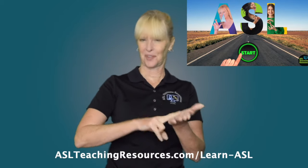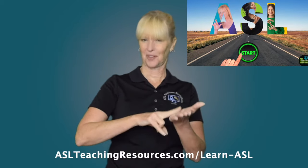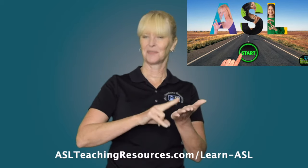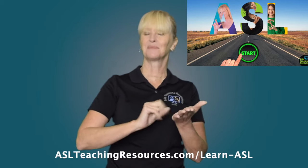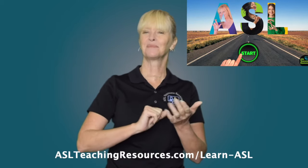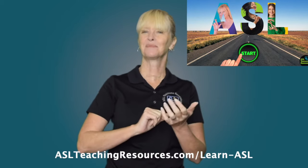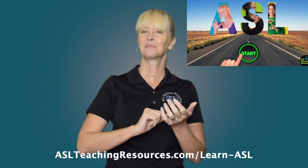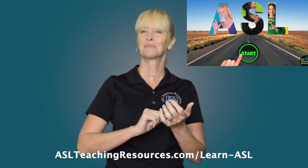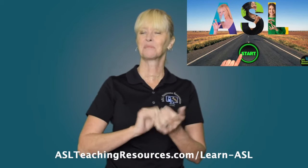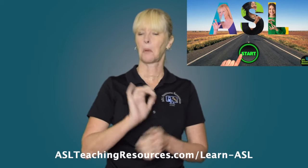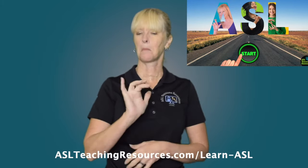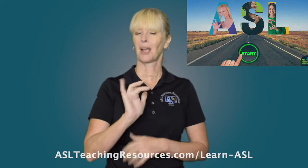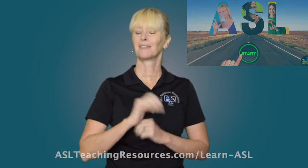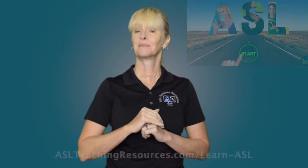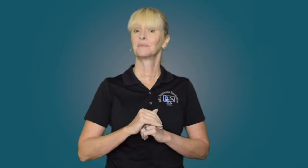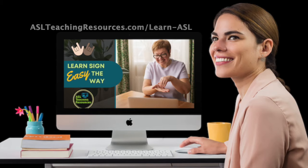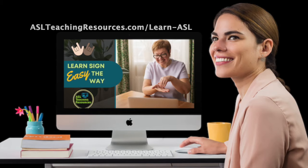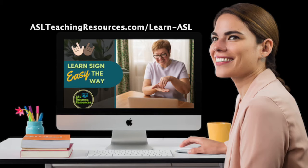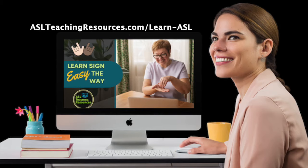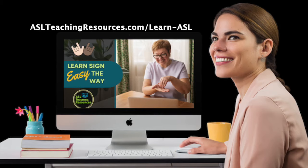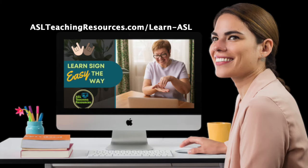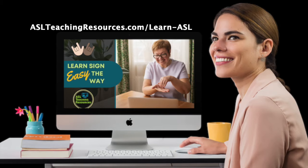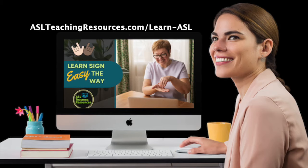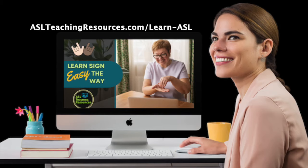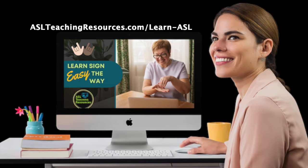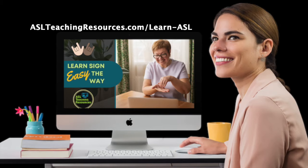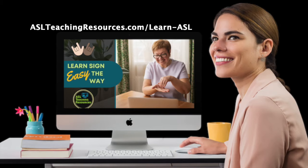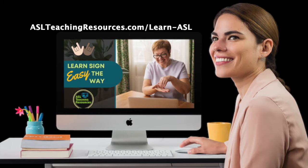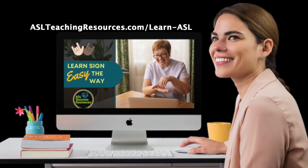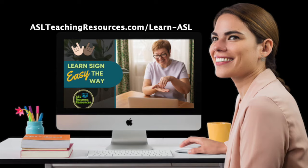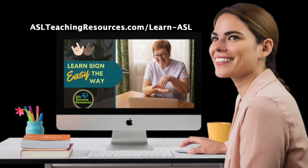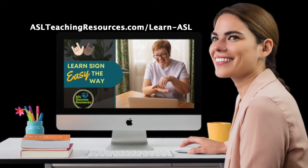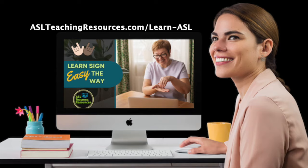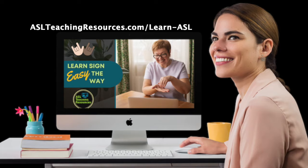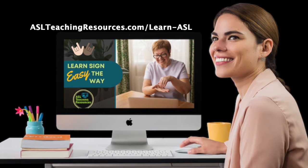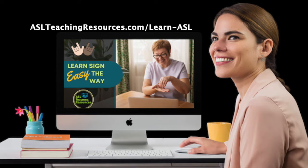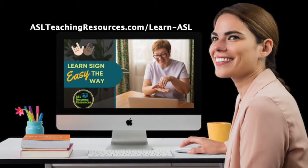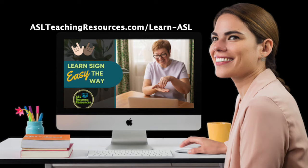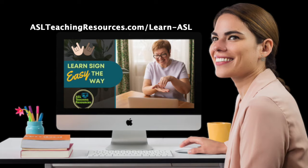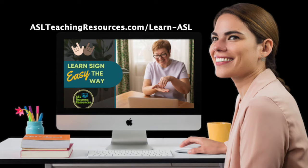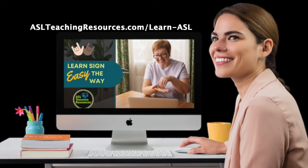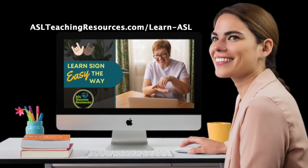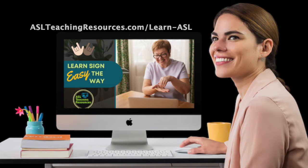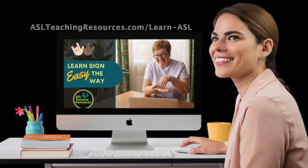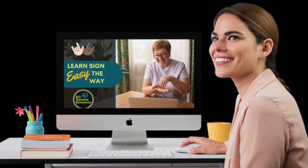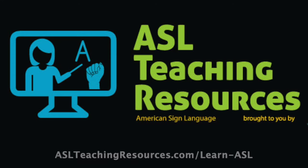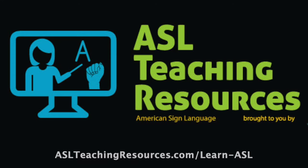is to sign up for the courses. I'm looking forward to joining you on your sign language journey.